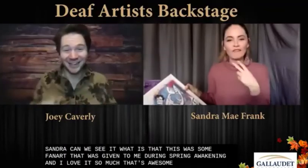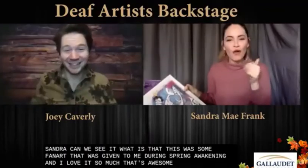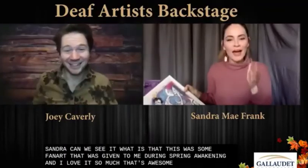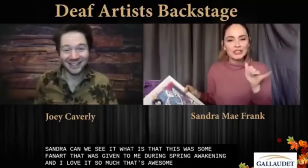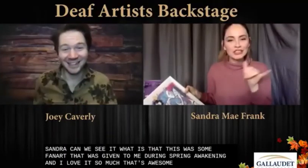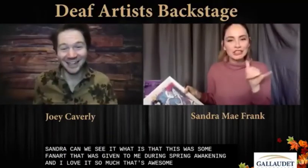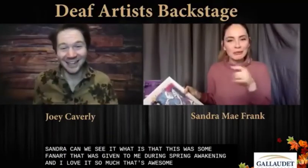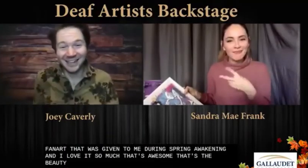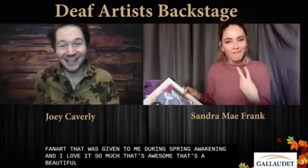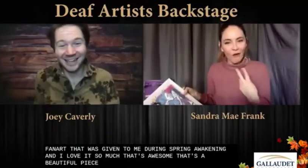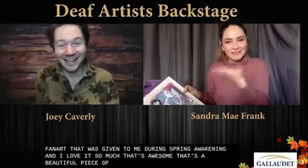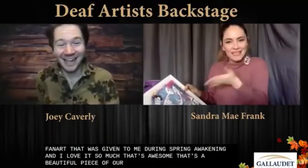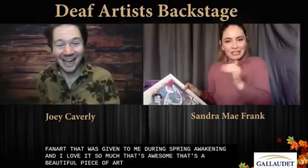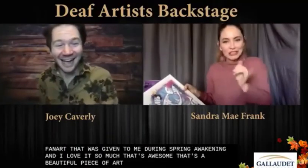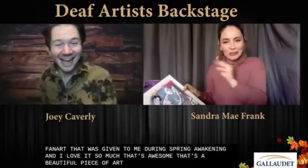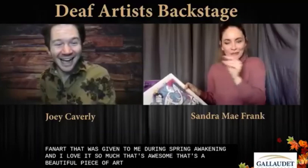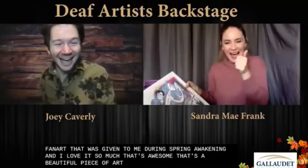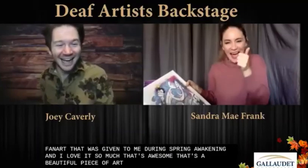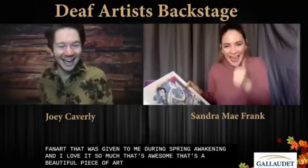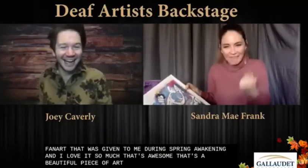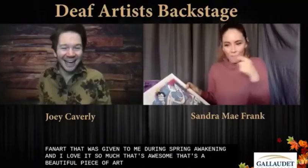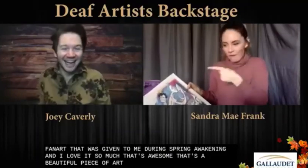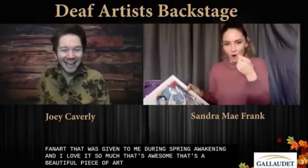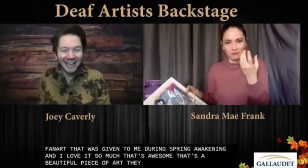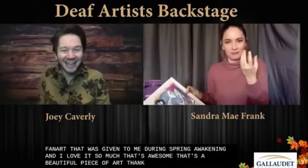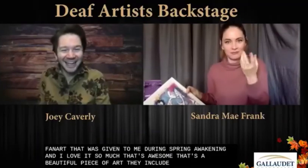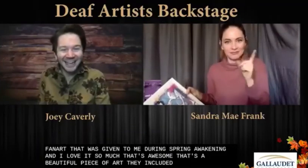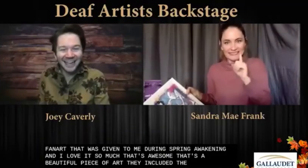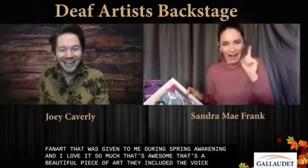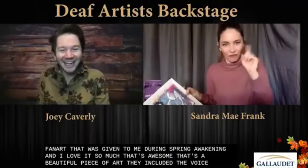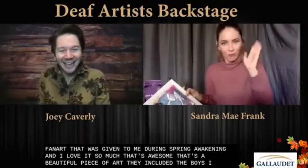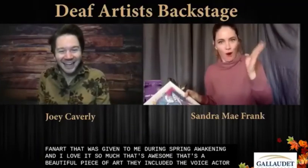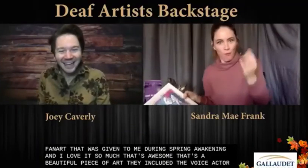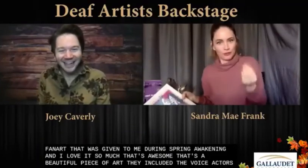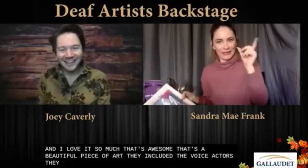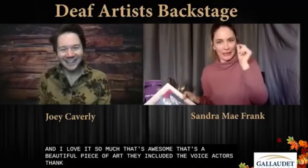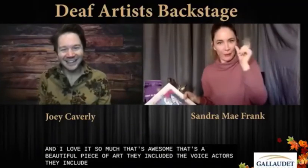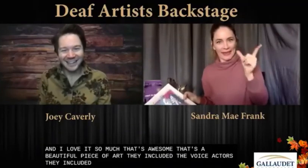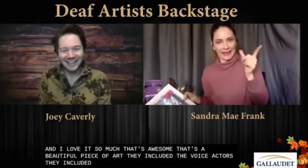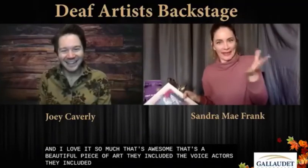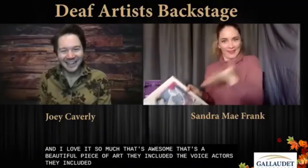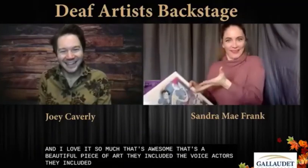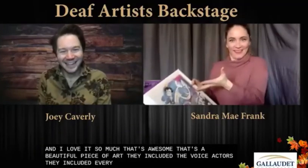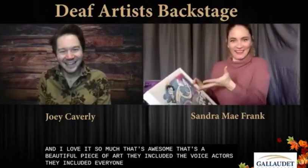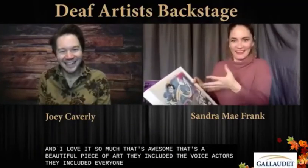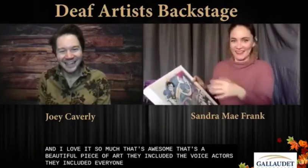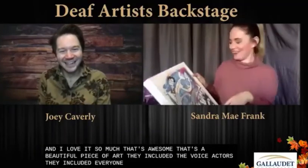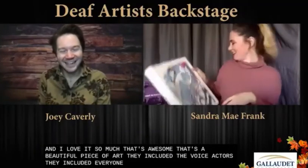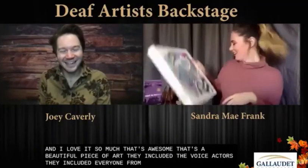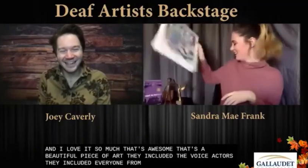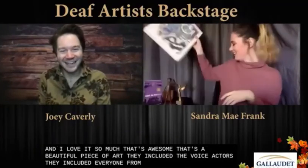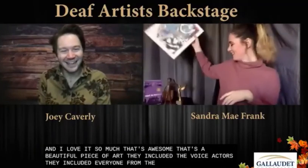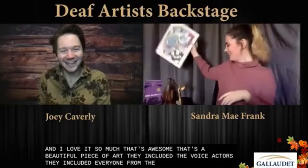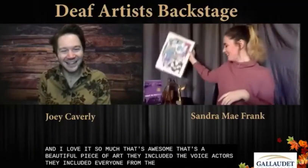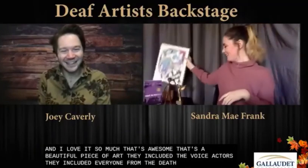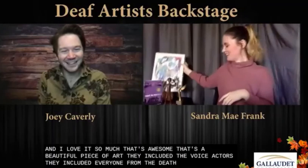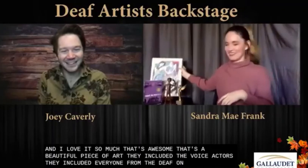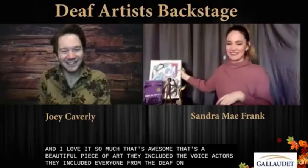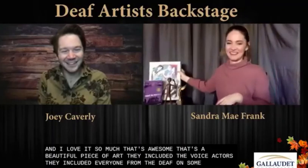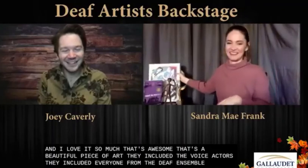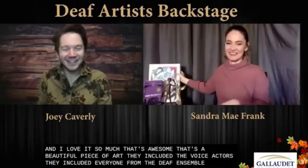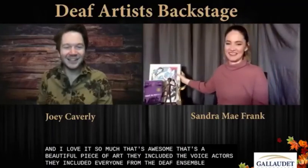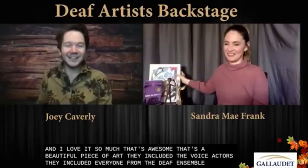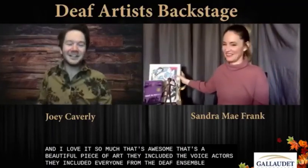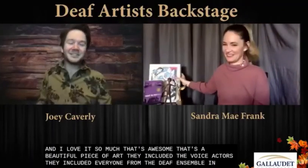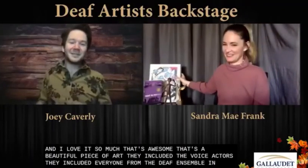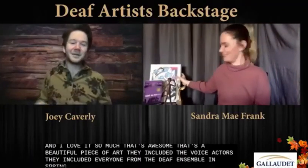that's a beautiful piece of art they included the voice actors they included everyone from the deaf ensemble